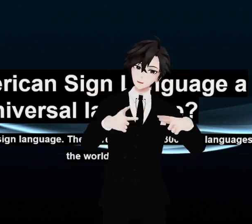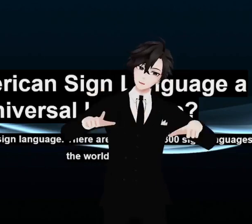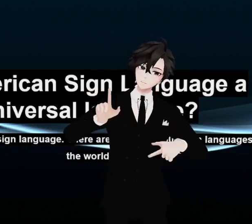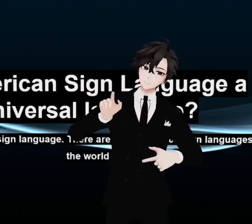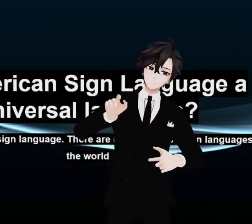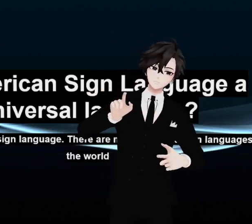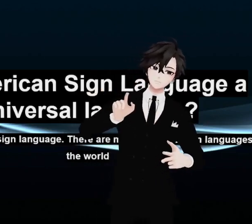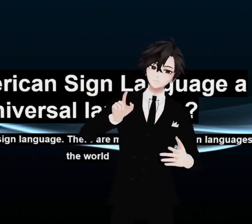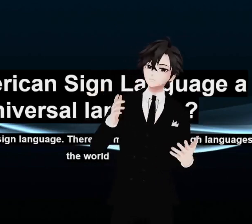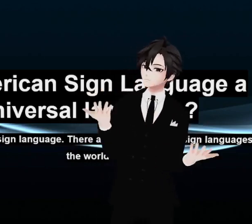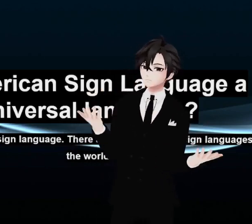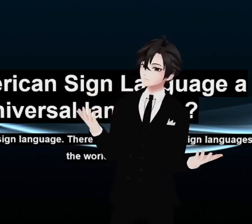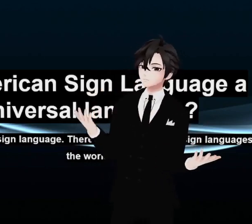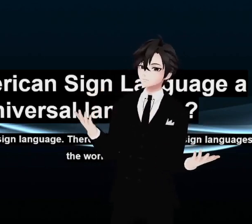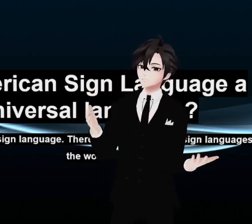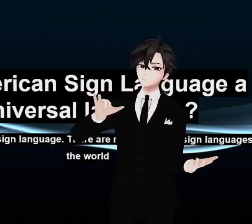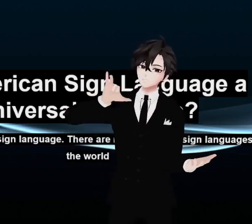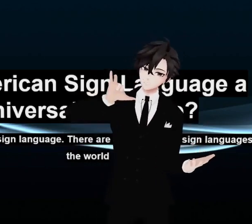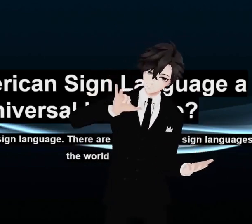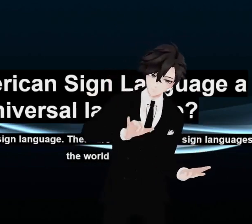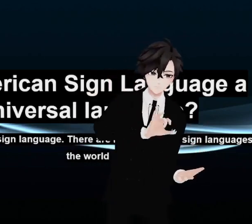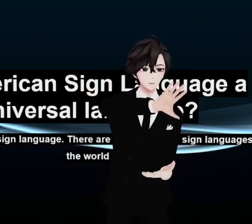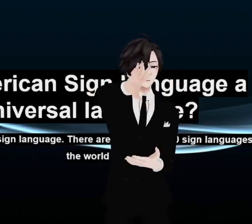Do we just have one language on this one planet?